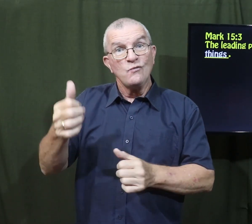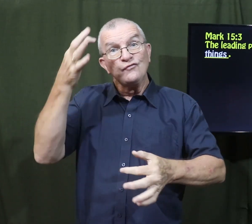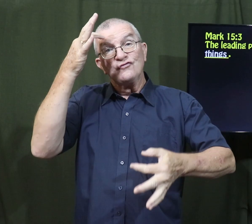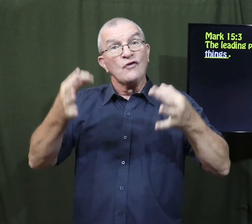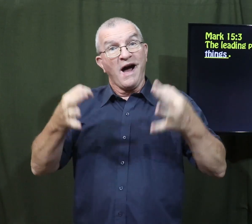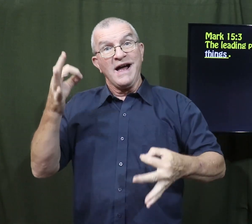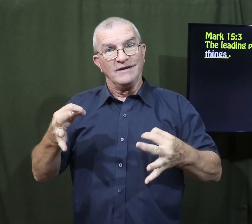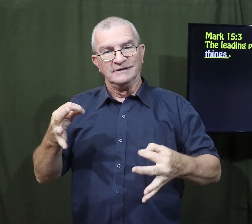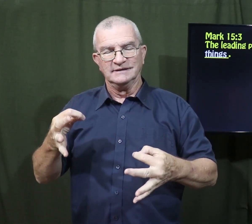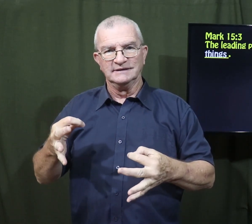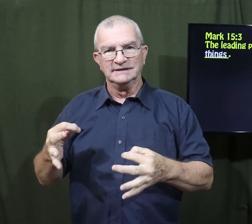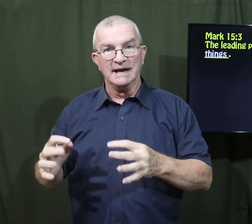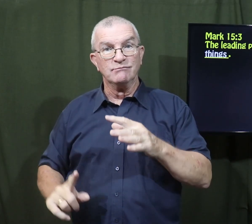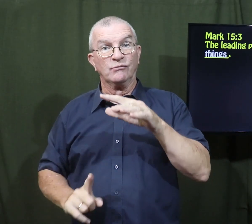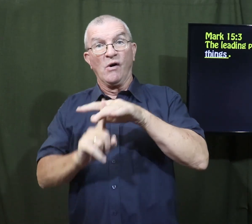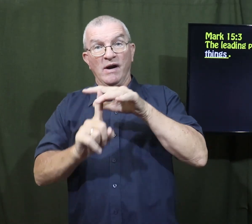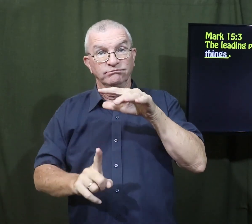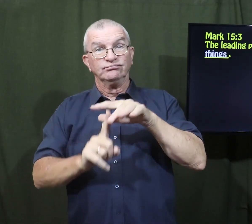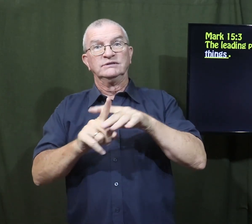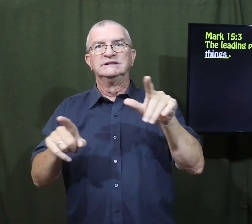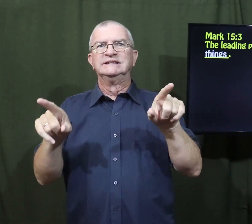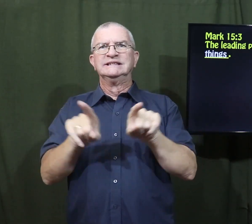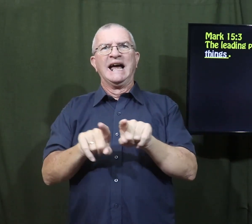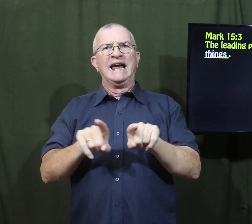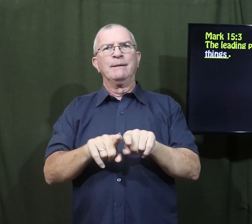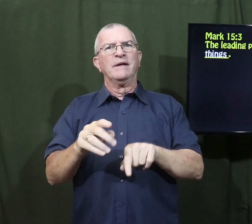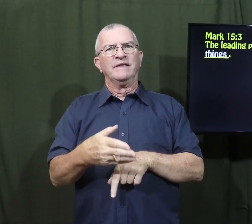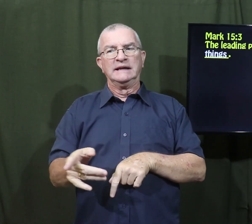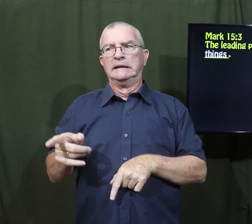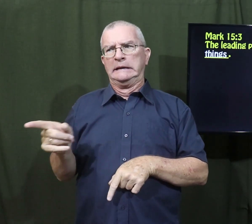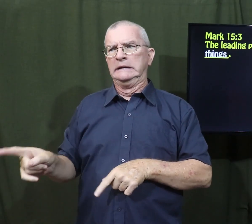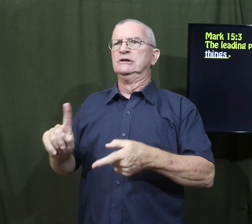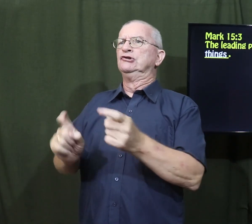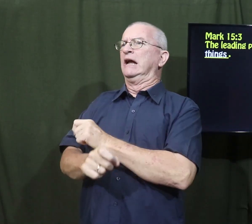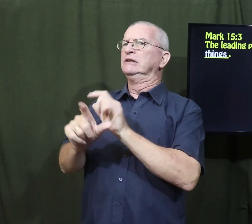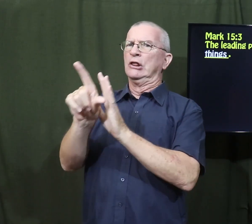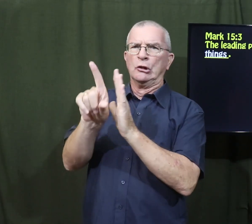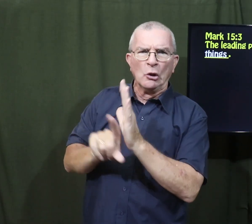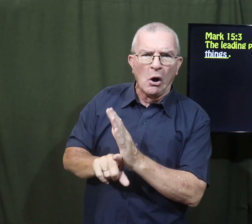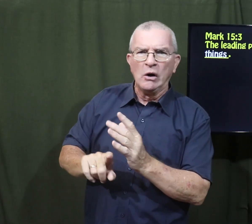Just like at their own trial, they came up with lots of things, like he